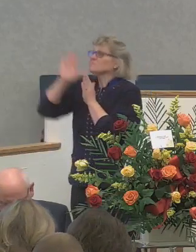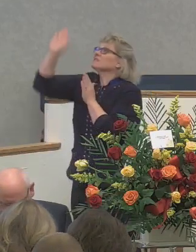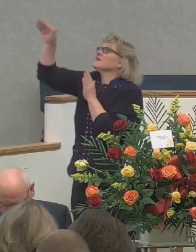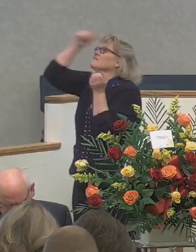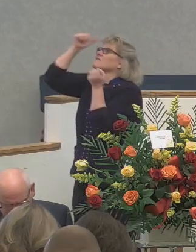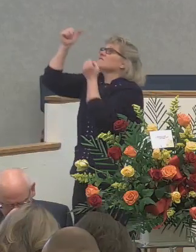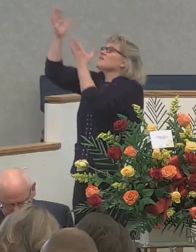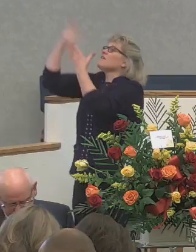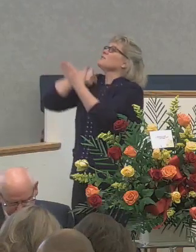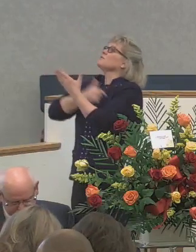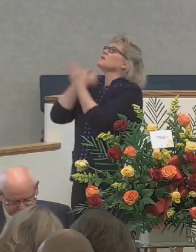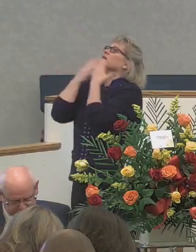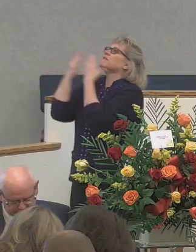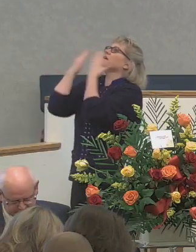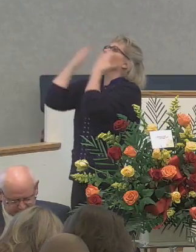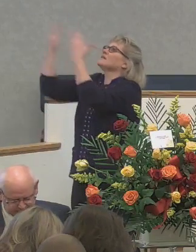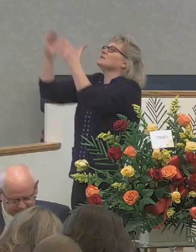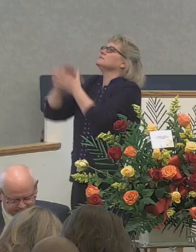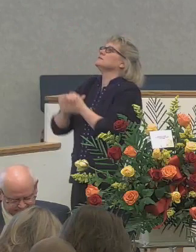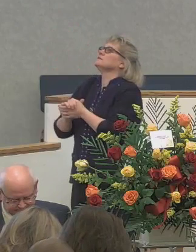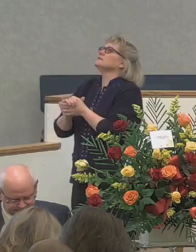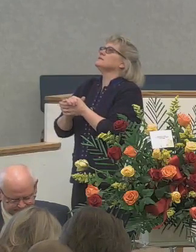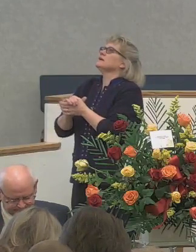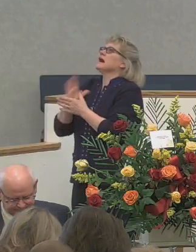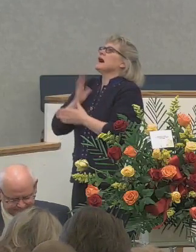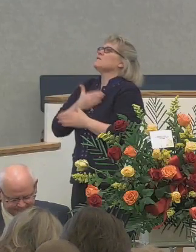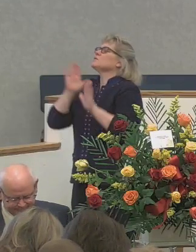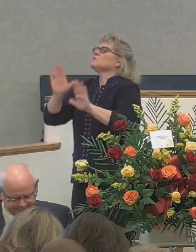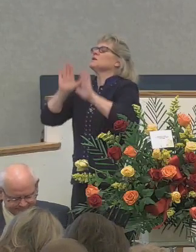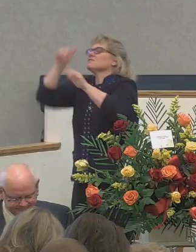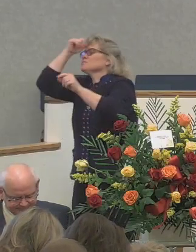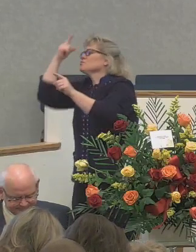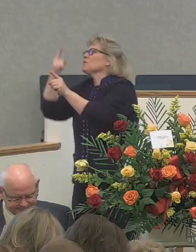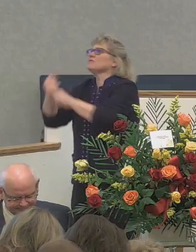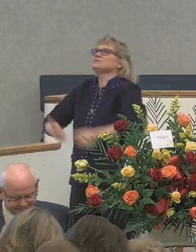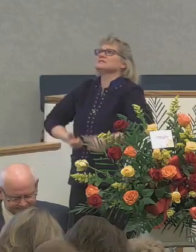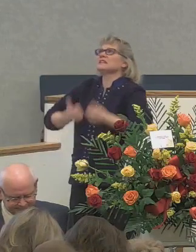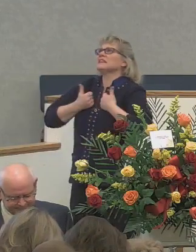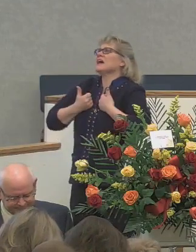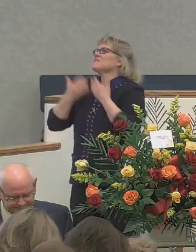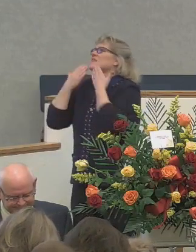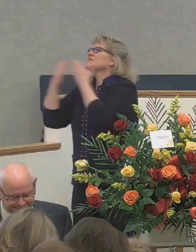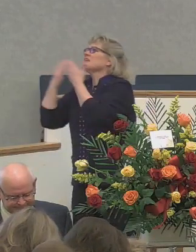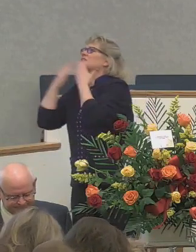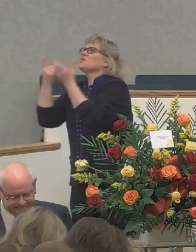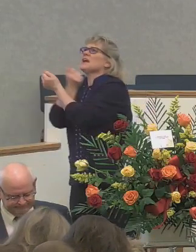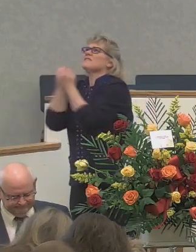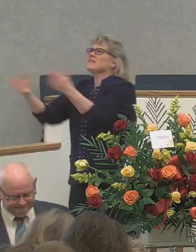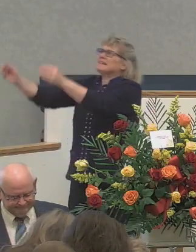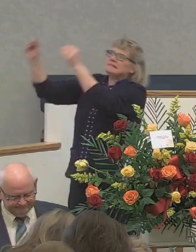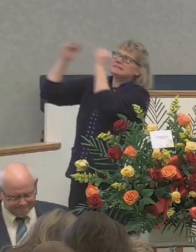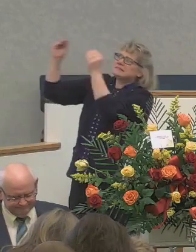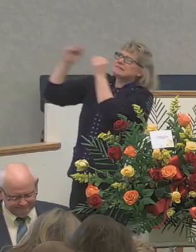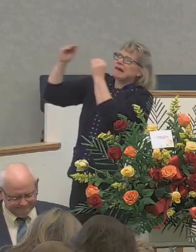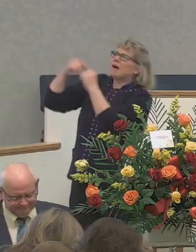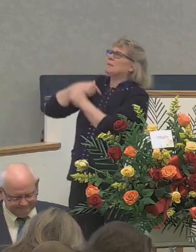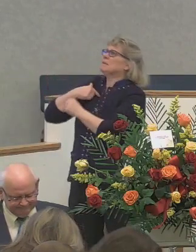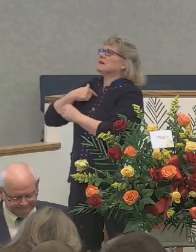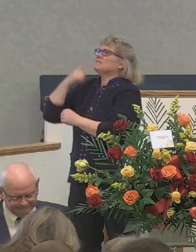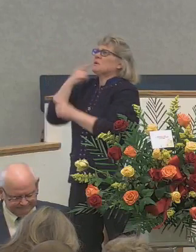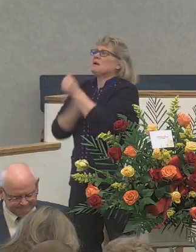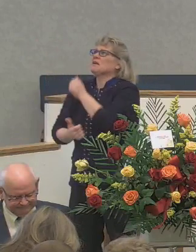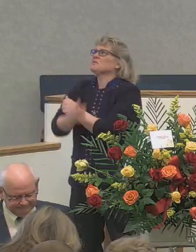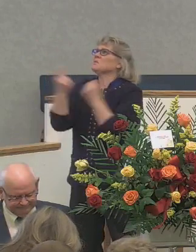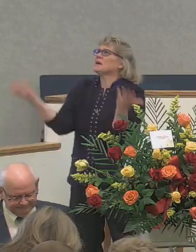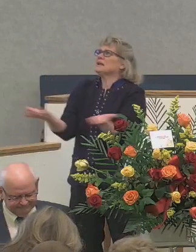Father, we are so thankful for our dear brother's life. Thank you for all the things that he's taught me, invested in me, for all of us that